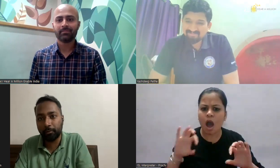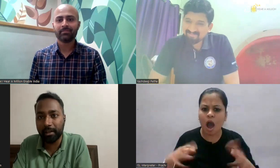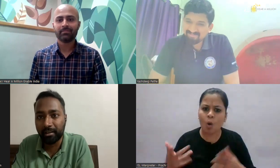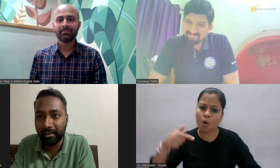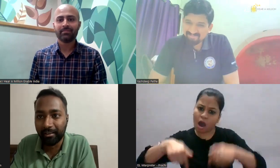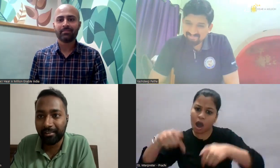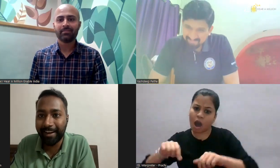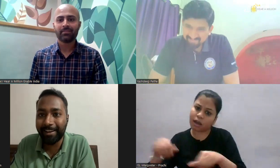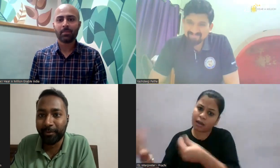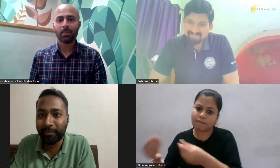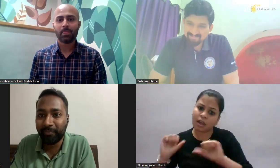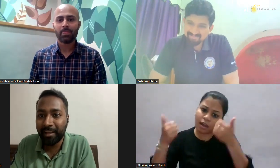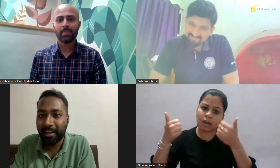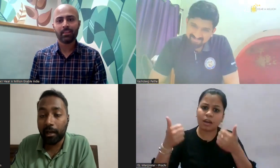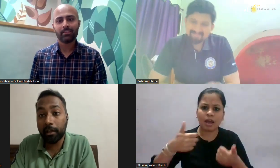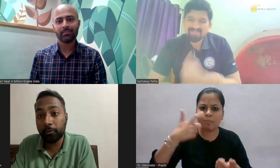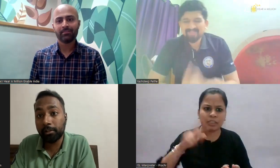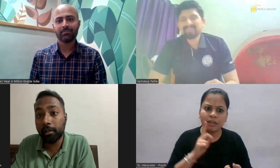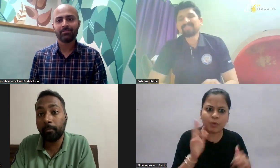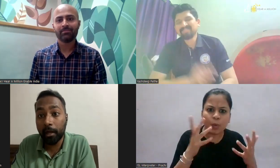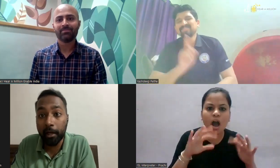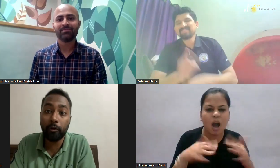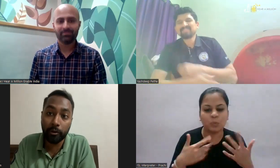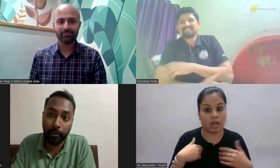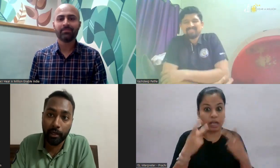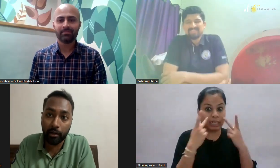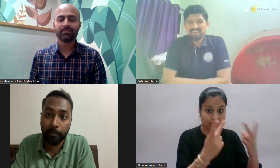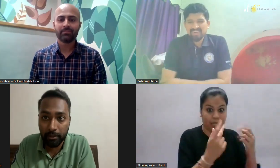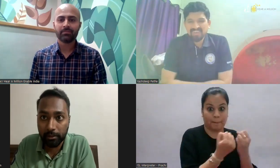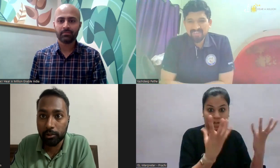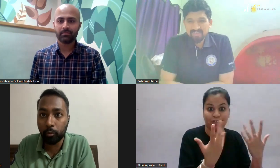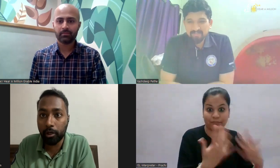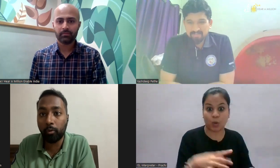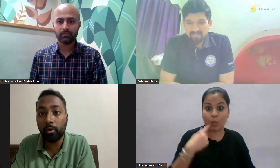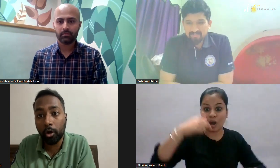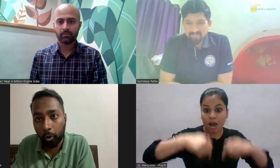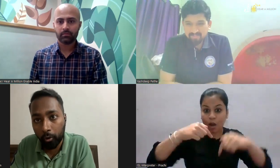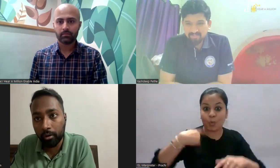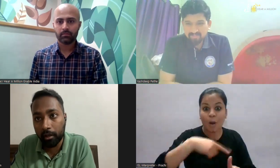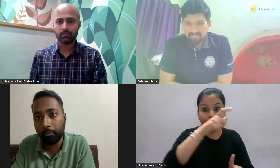orthopedically is given? Right? I have seen many orthopedically